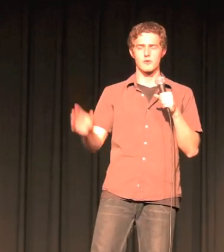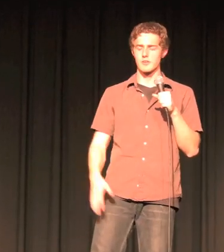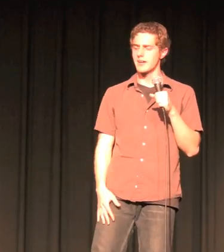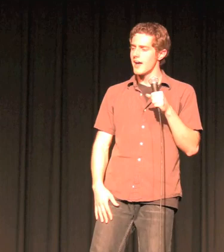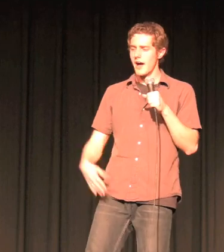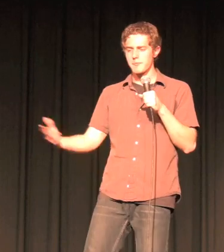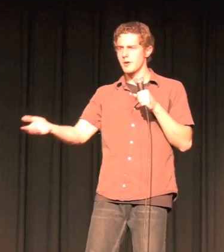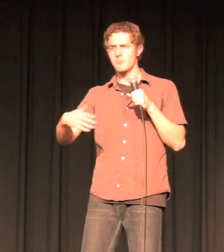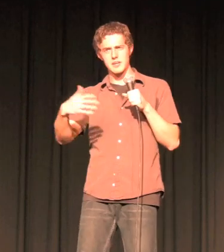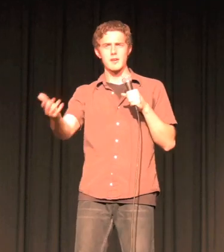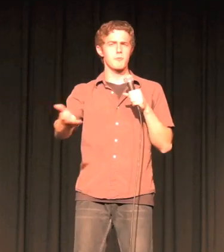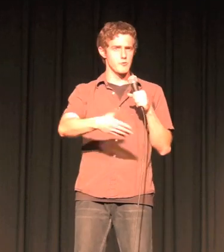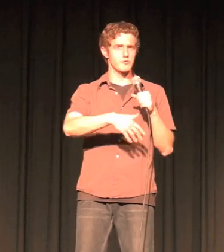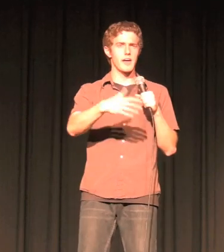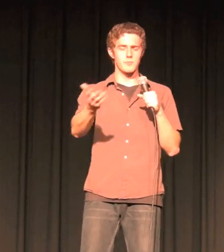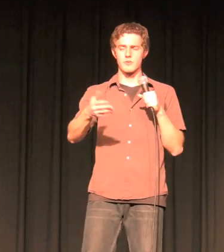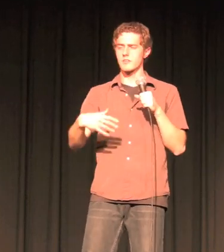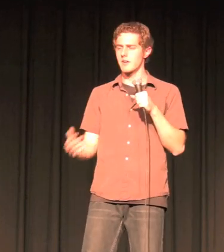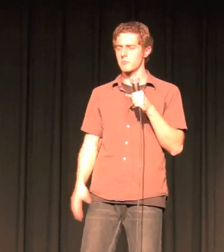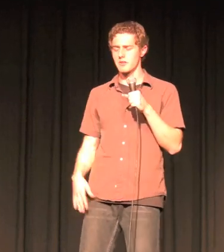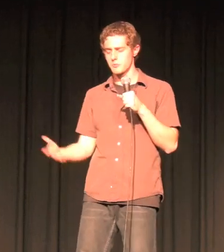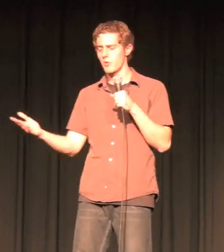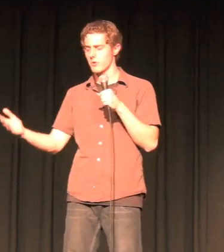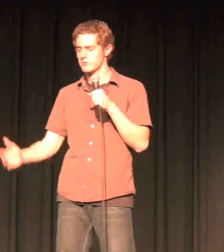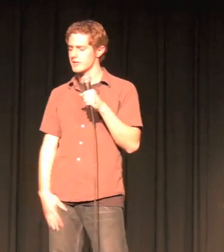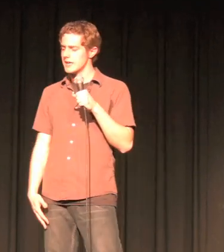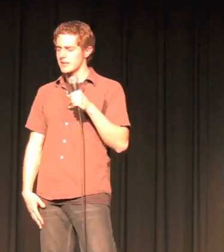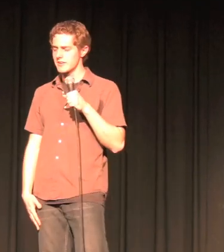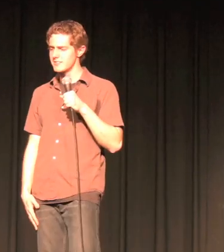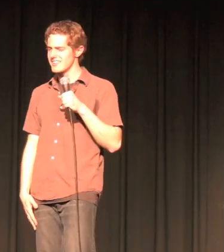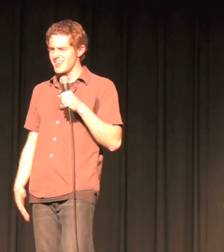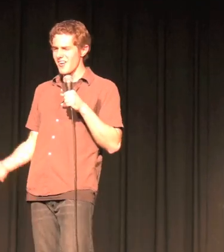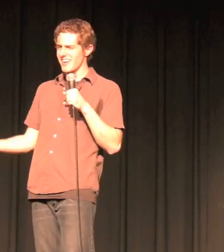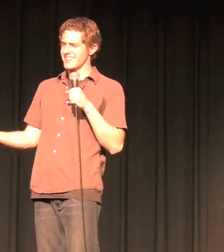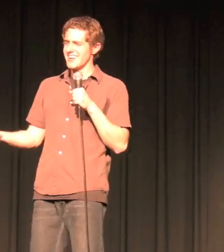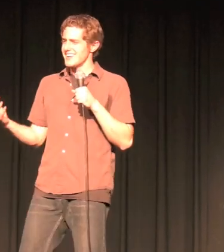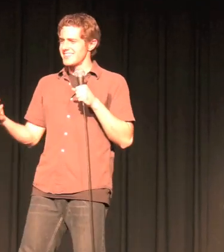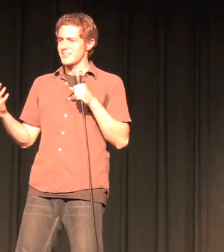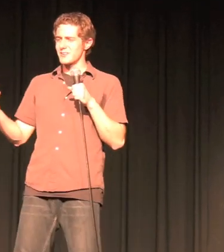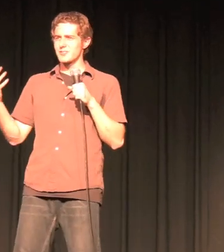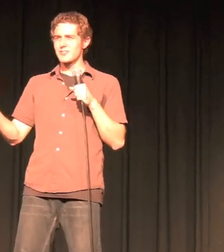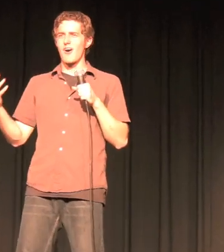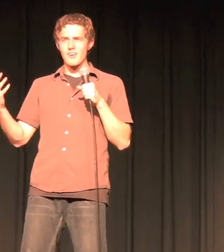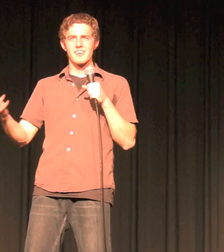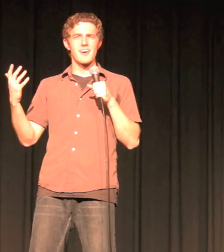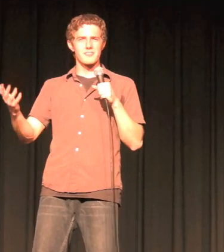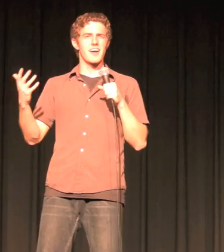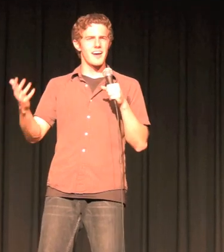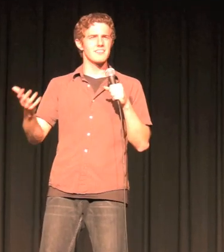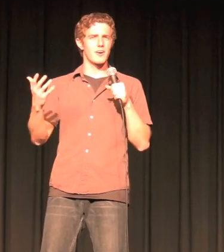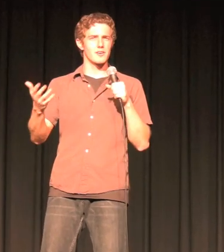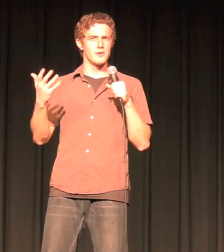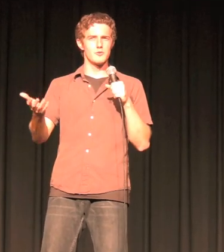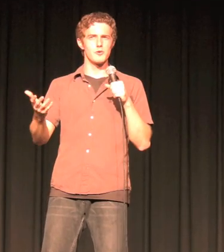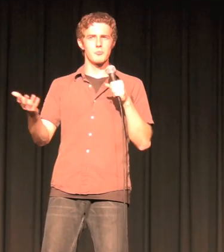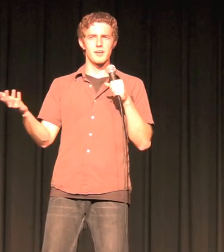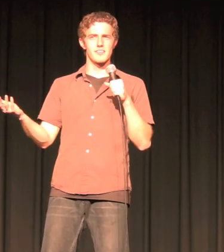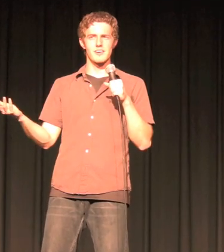surely. I'm picking up a few tabs here and there, playing some chords, because there just aren't enough guys on YouTube playing the